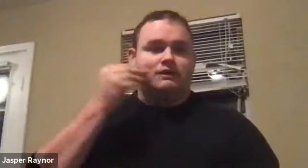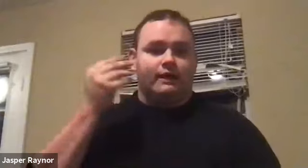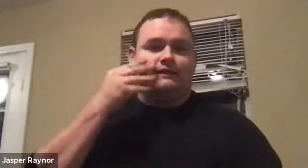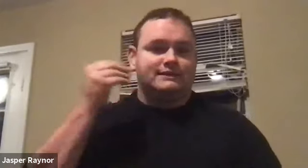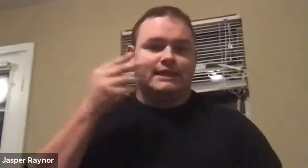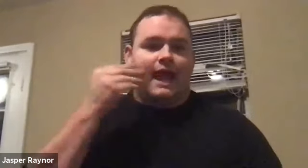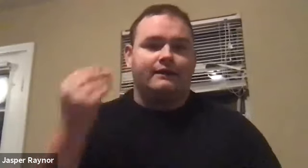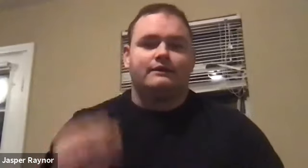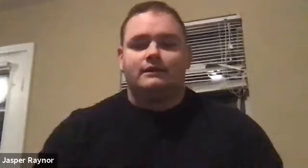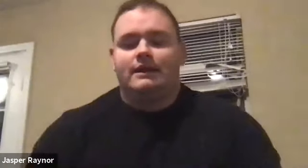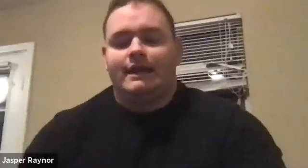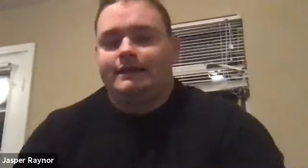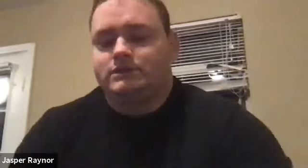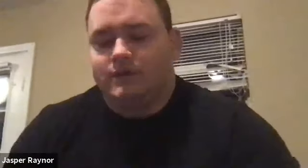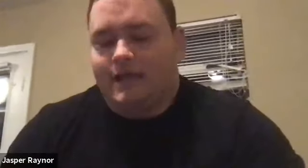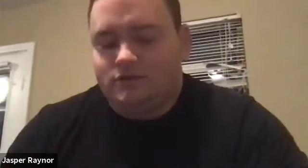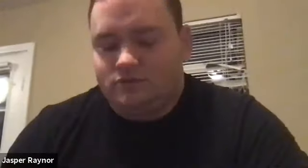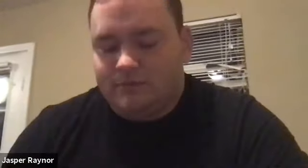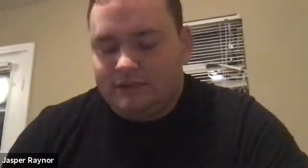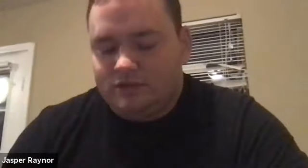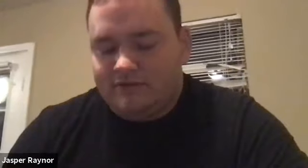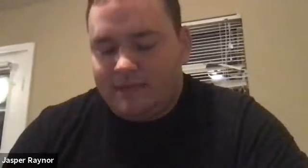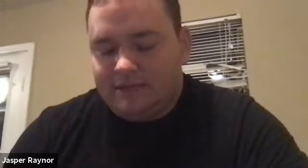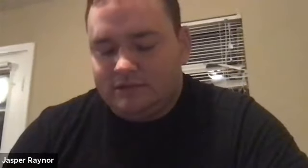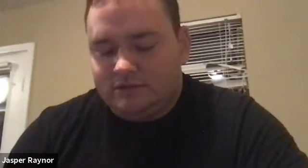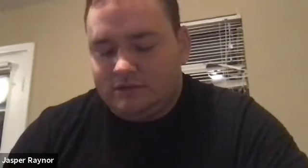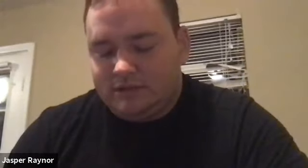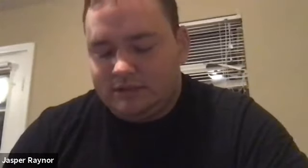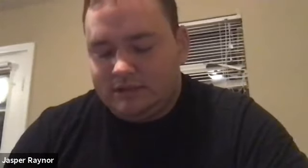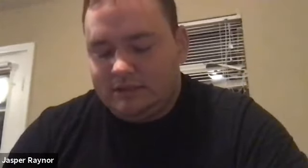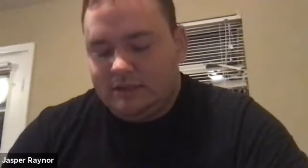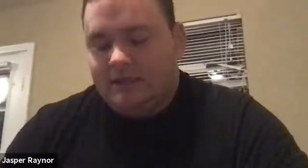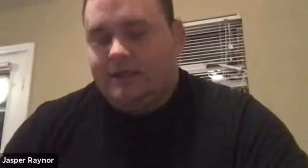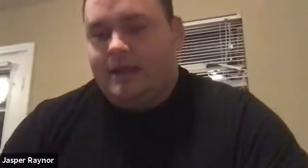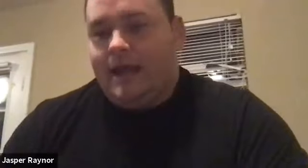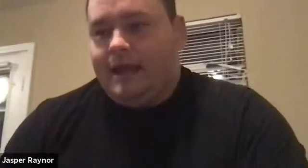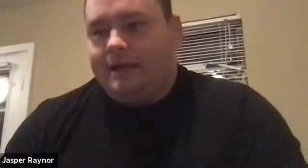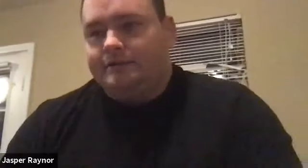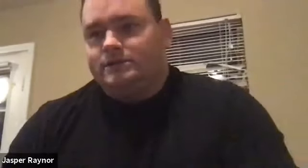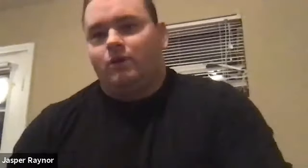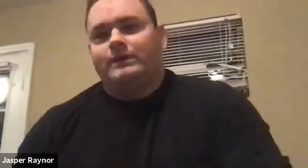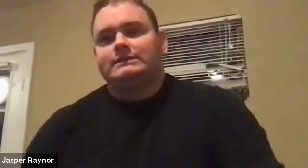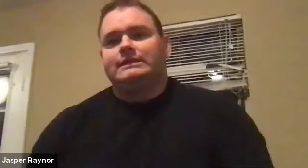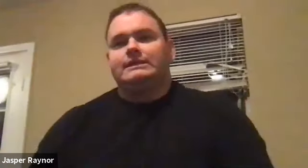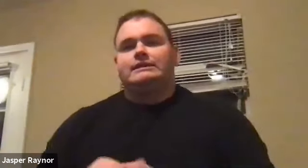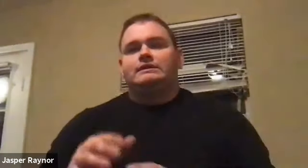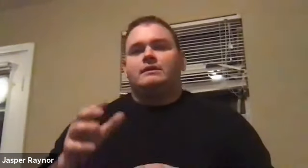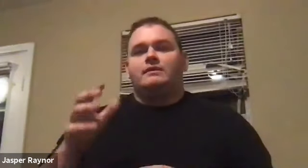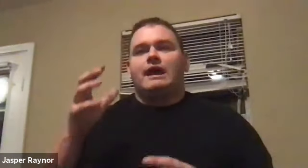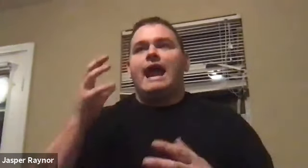okay, this is cat. And so, yeah, you just want to make sure everybody's consistent. And as long as the